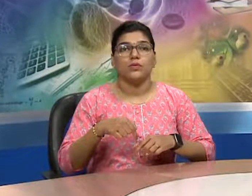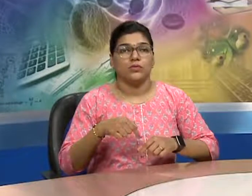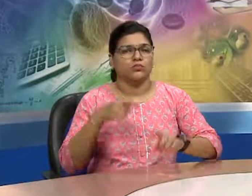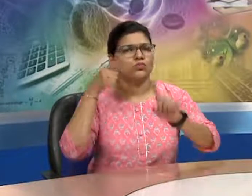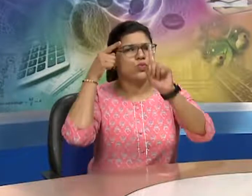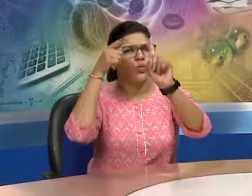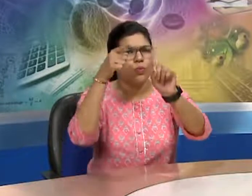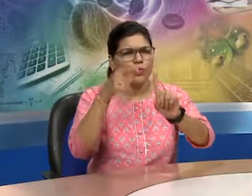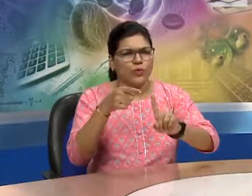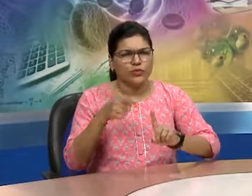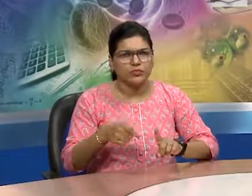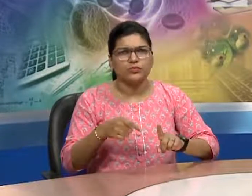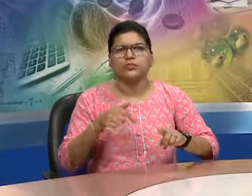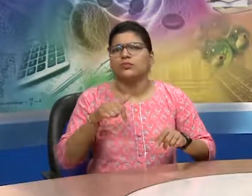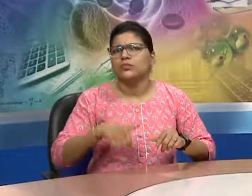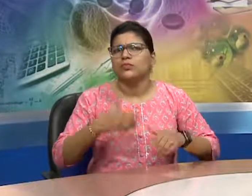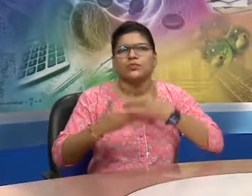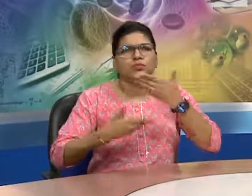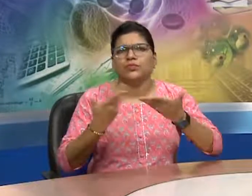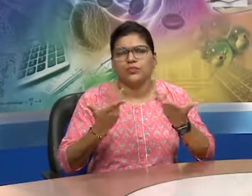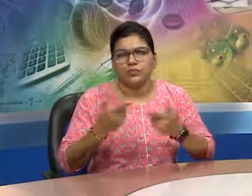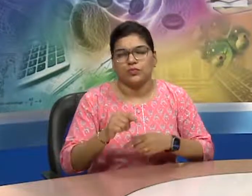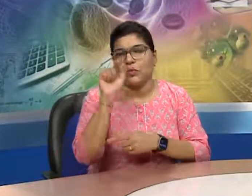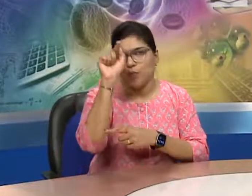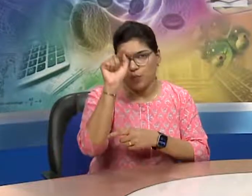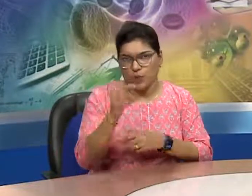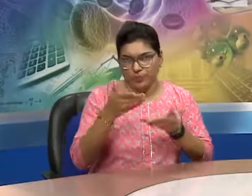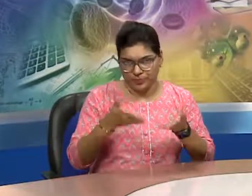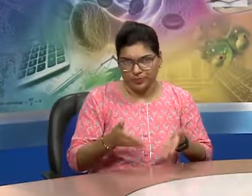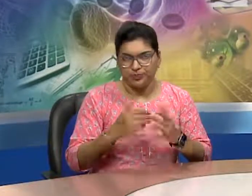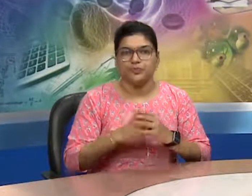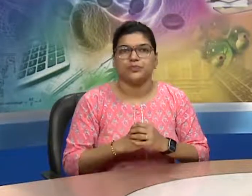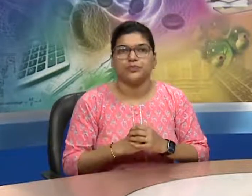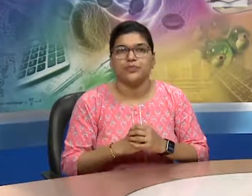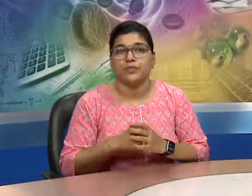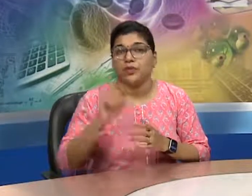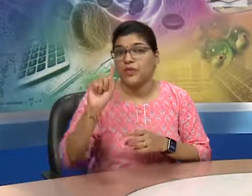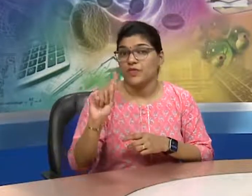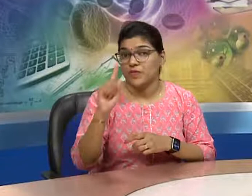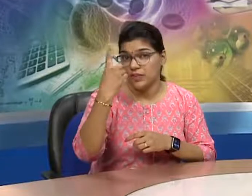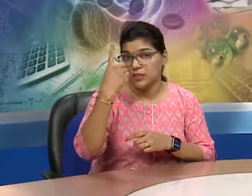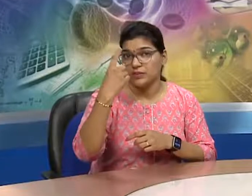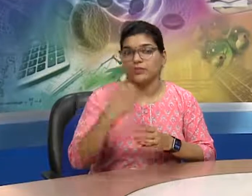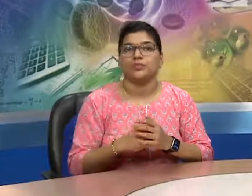Now, let us talk about our lesson's objective.